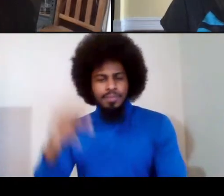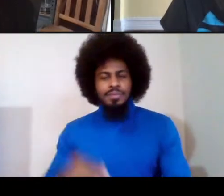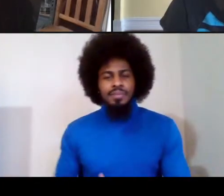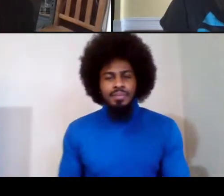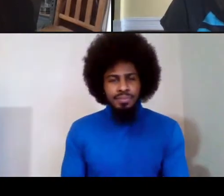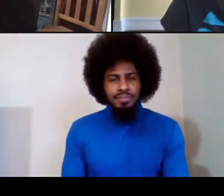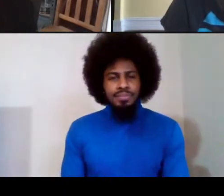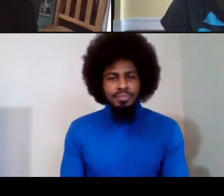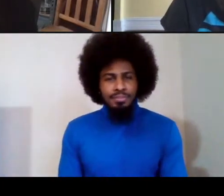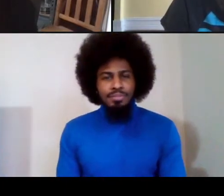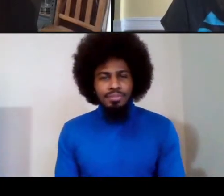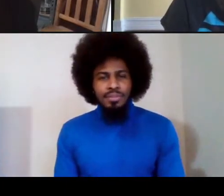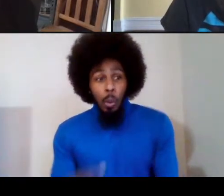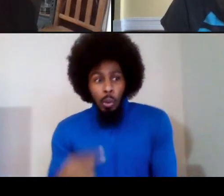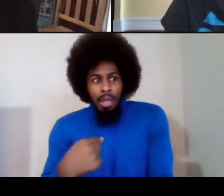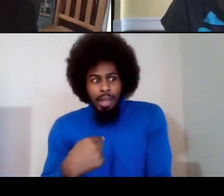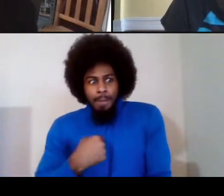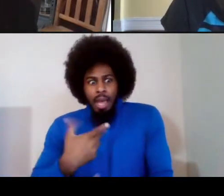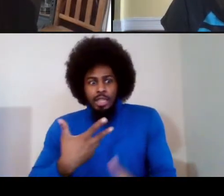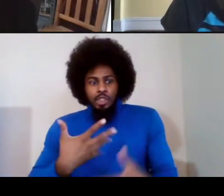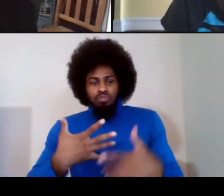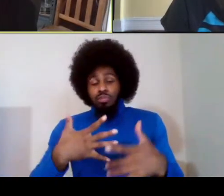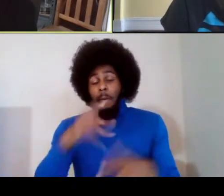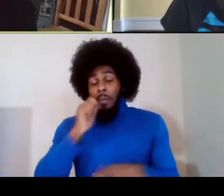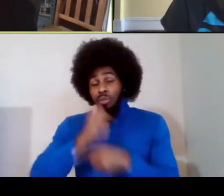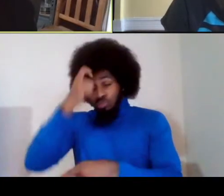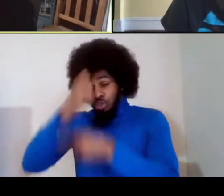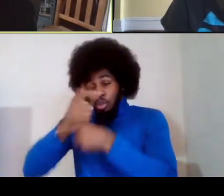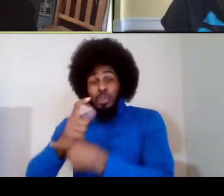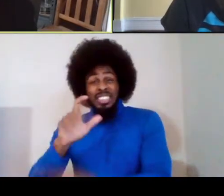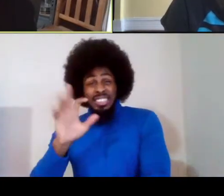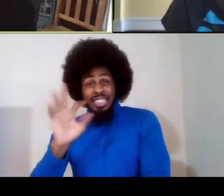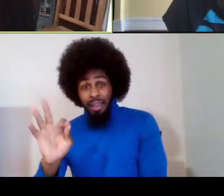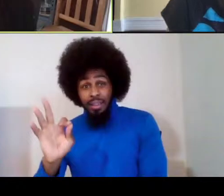take nibbling. Oh, that works too.